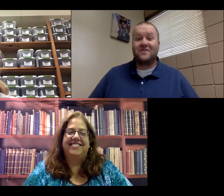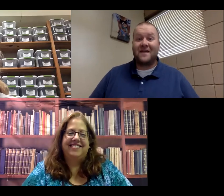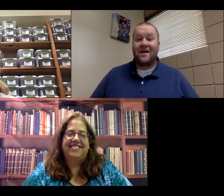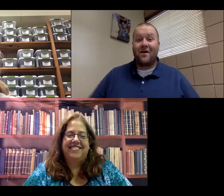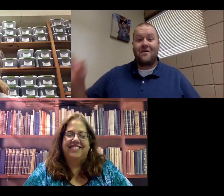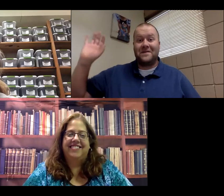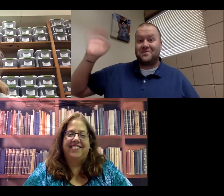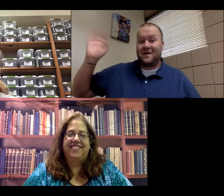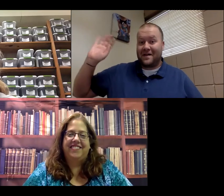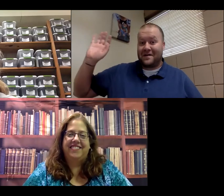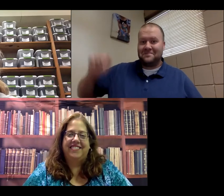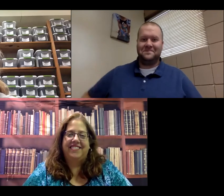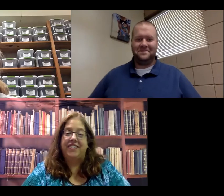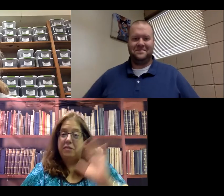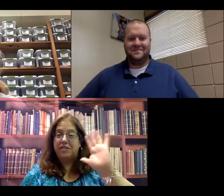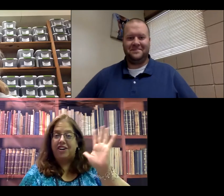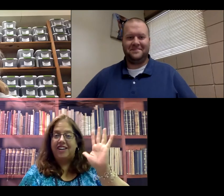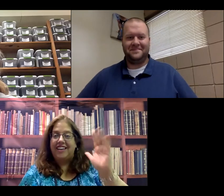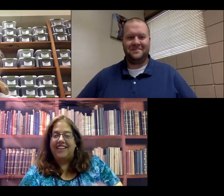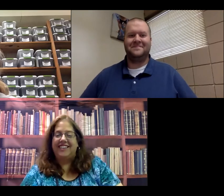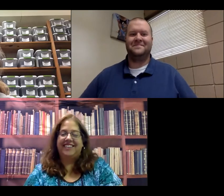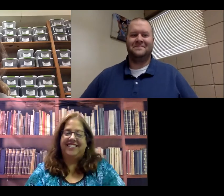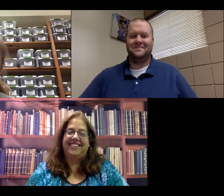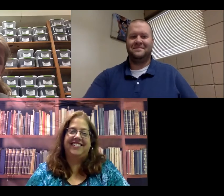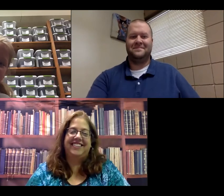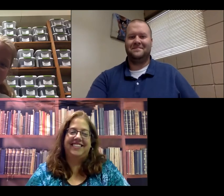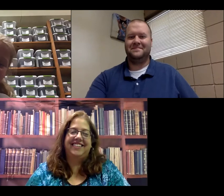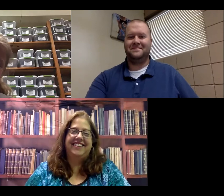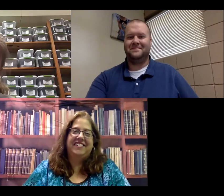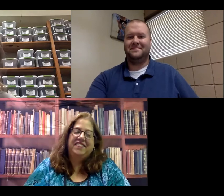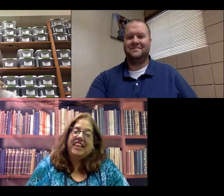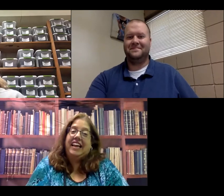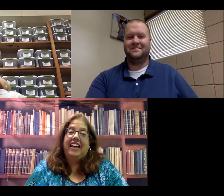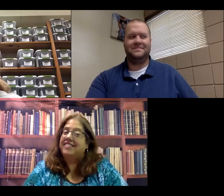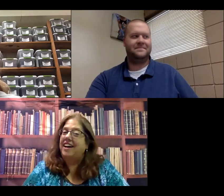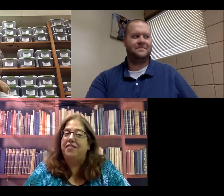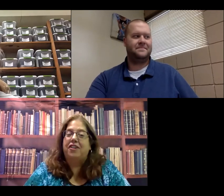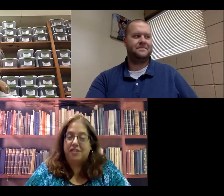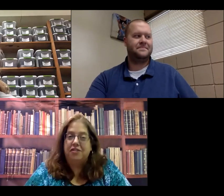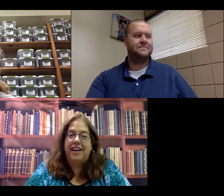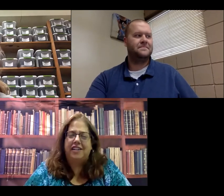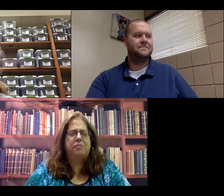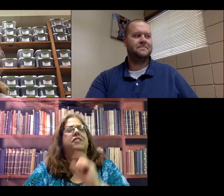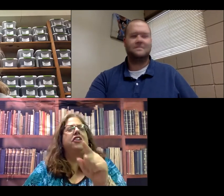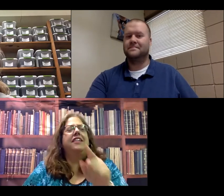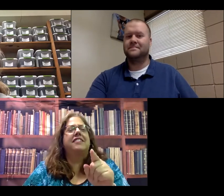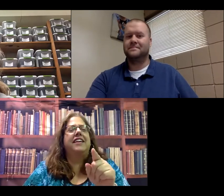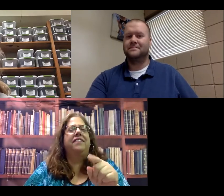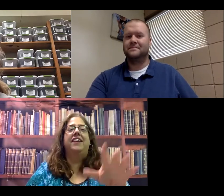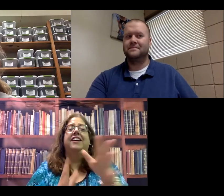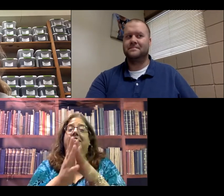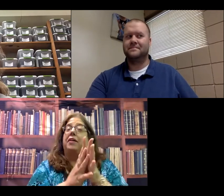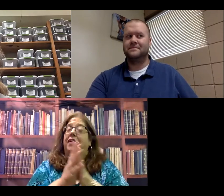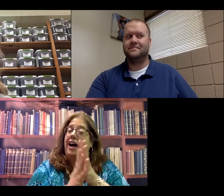Reporting for today are Mr. Muller, Ms. Harley, and Emily. It's time for our school announcements. Are you